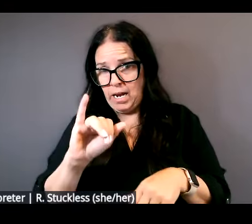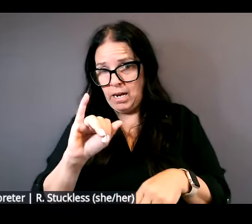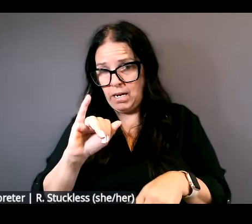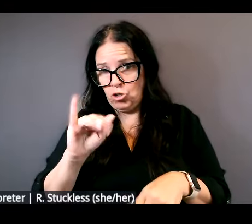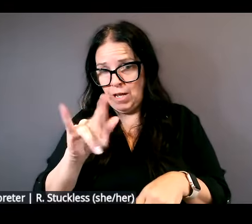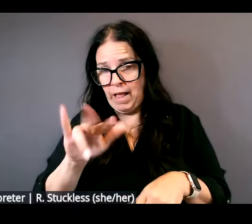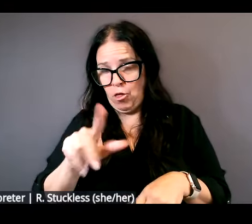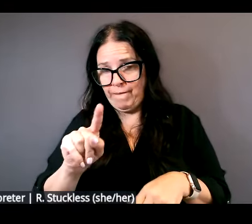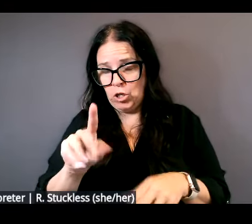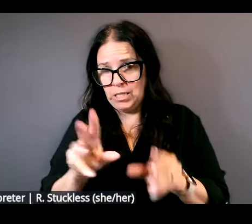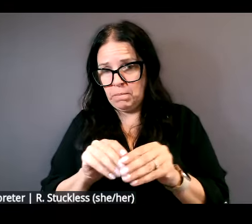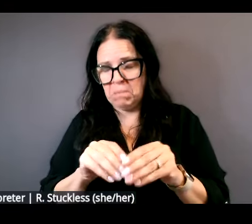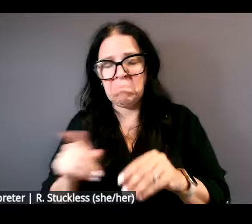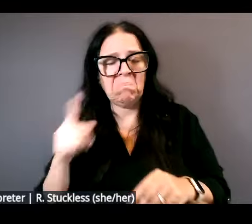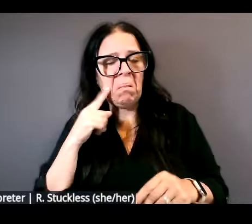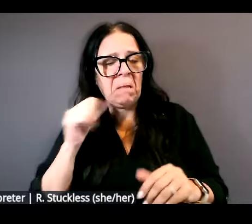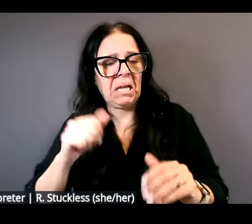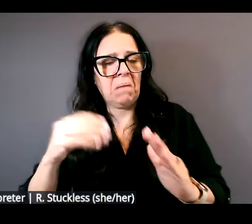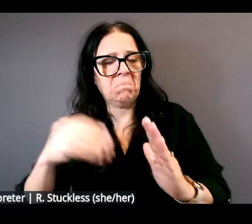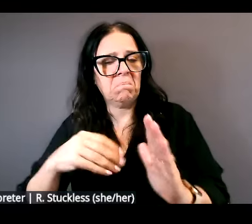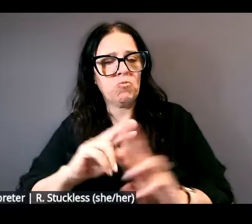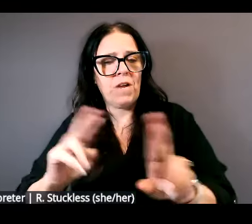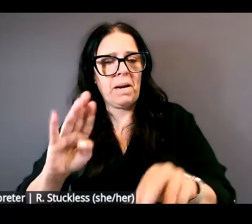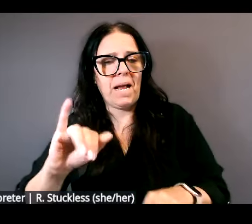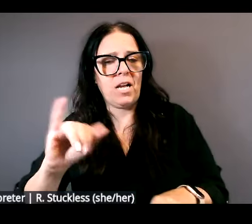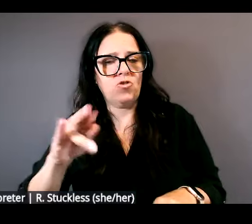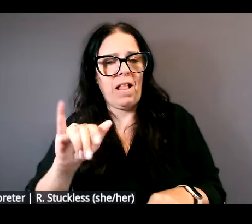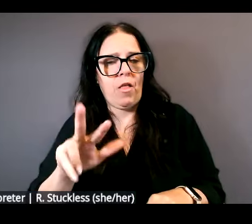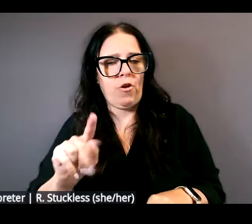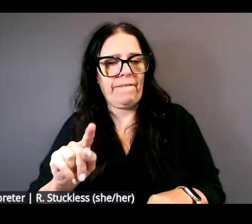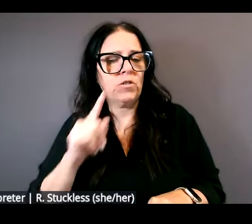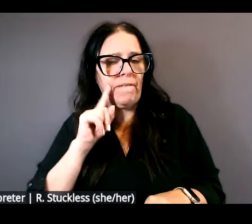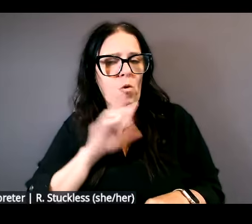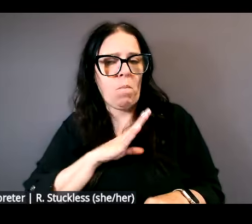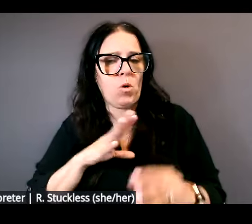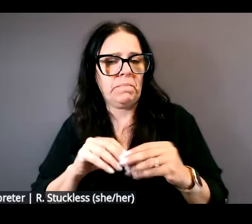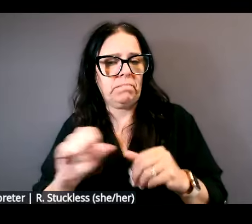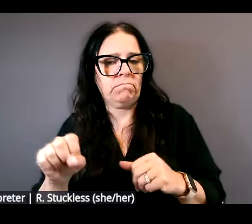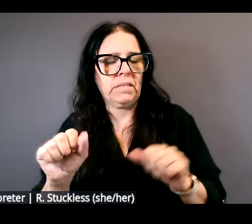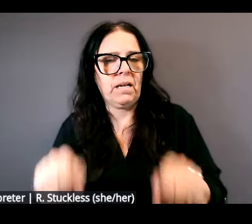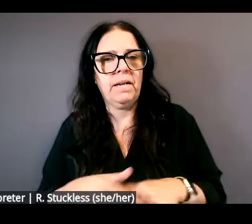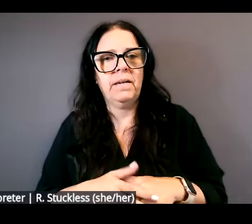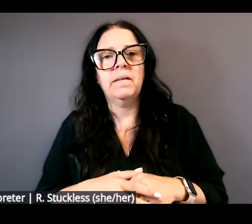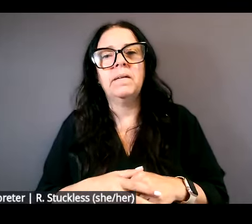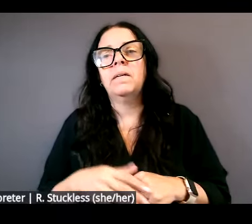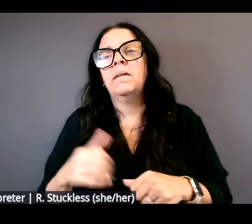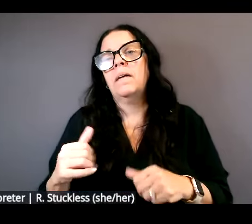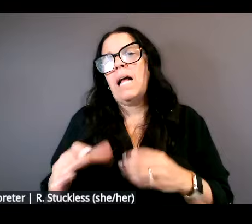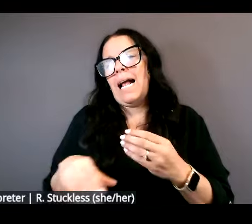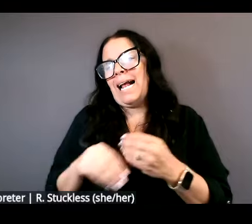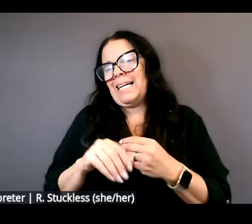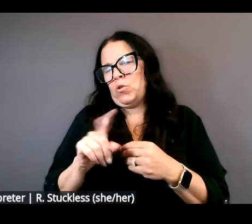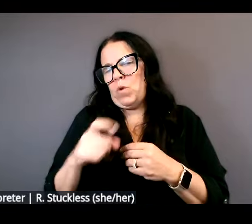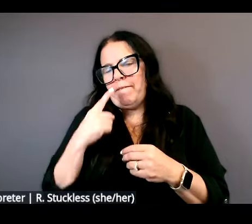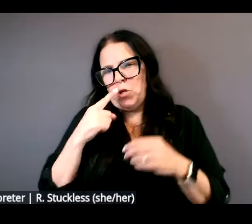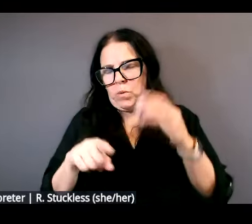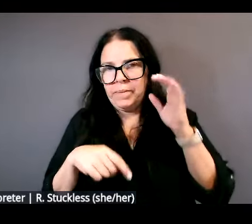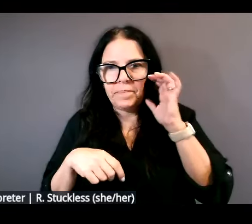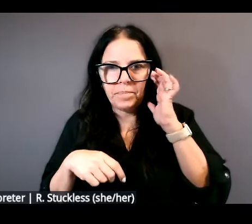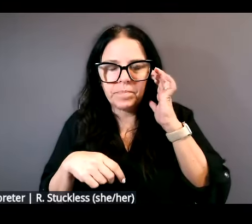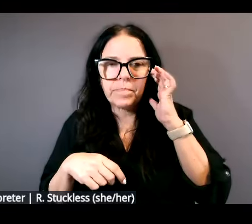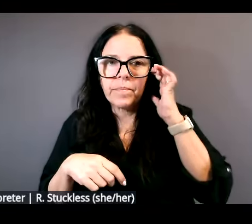Yeah, I think we can prepare that by the 31st for the board's meeting on the 31st. An additional question, though. I don't think that